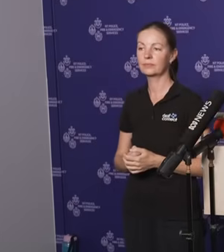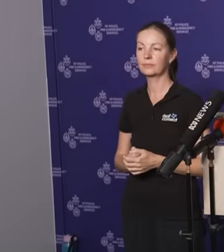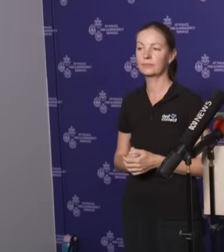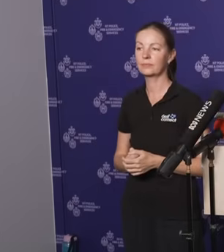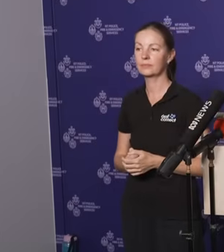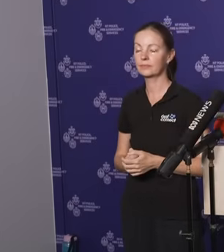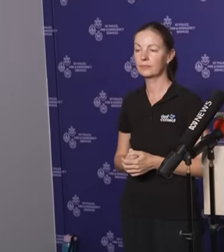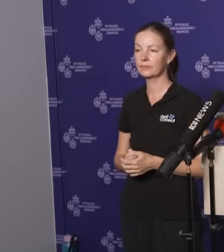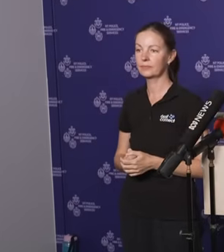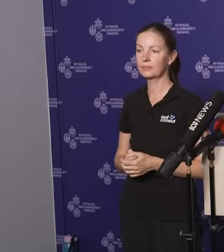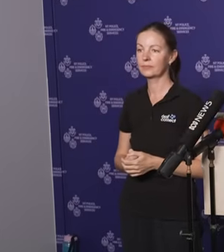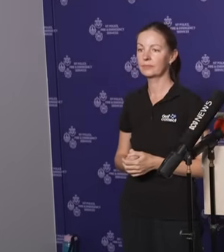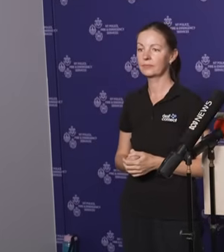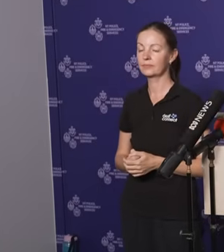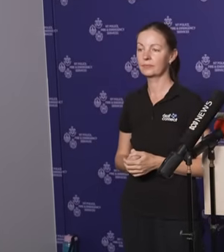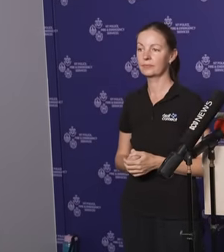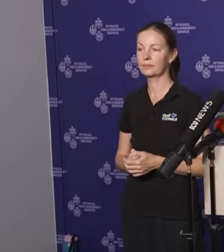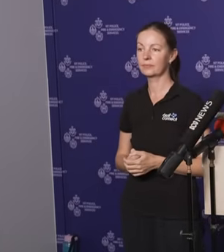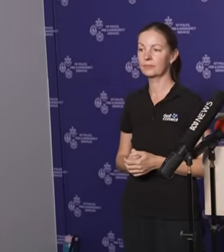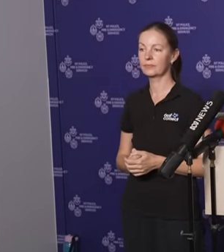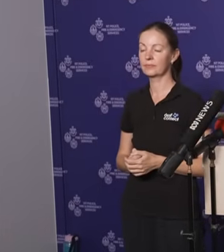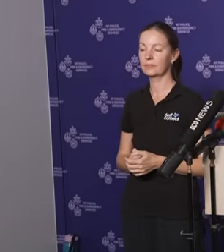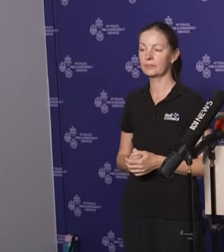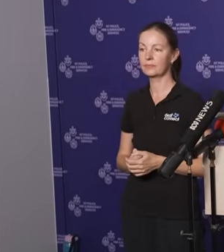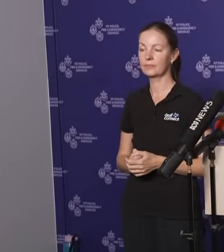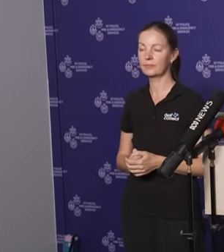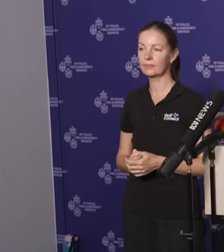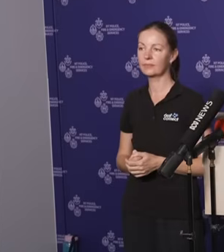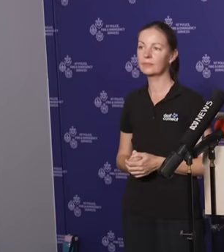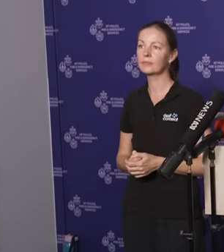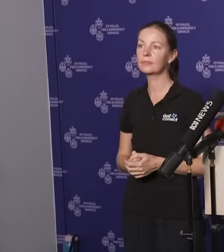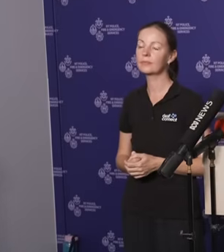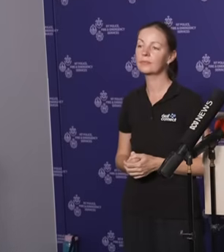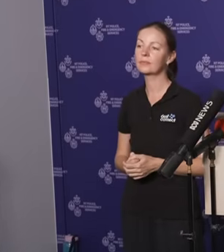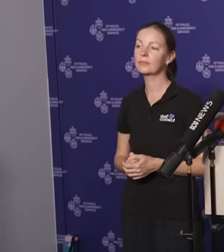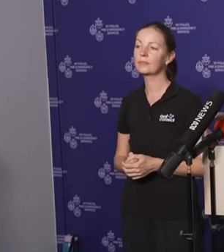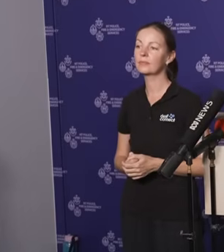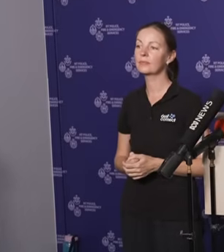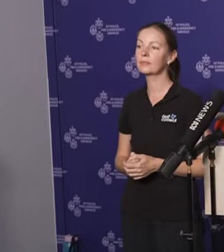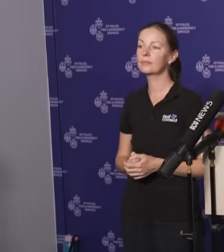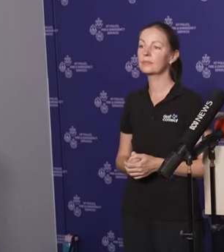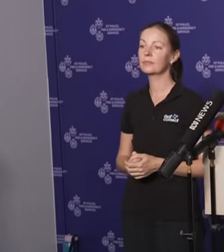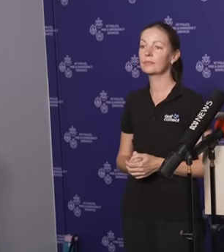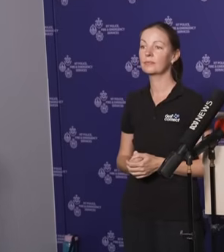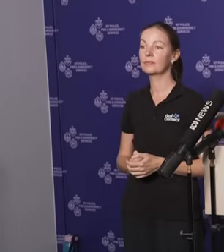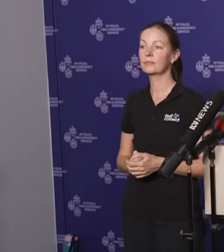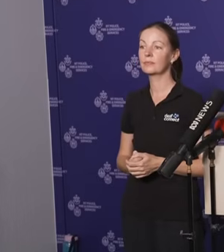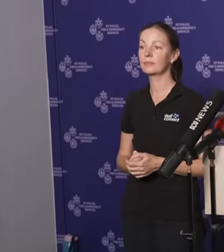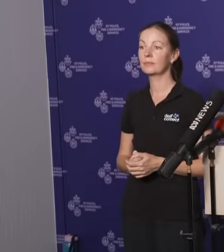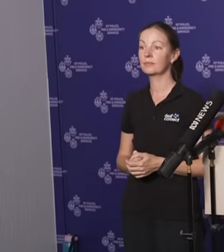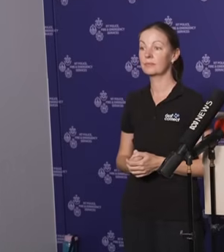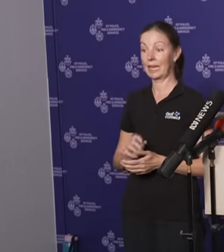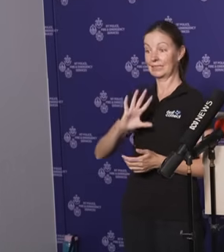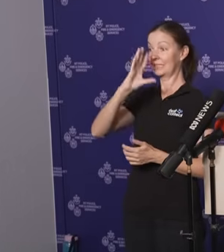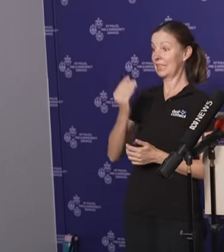bonitaka jigotrum from tapna amda ngani tapna. While the weather has been quite calm